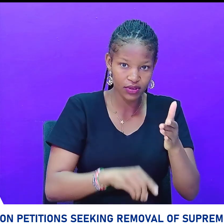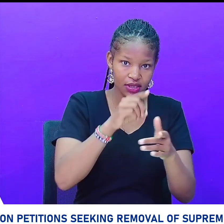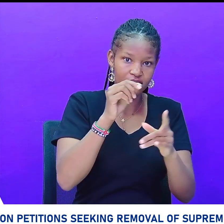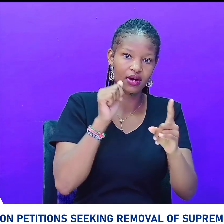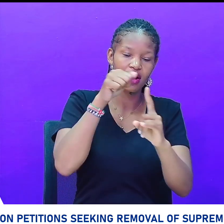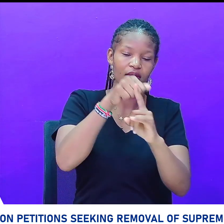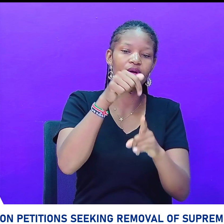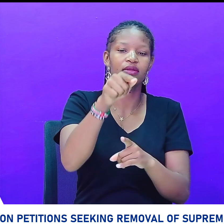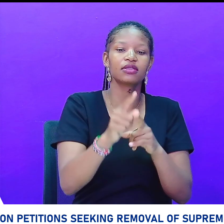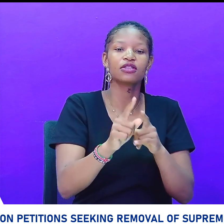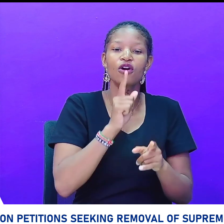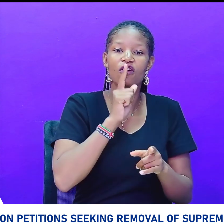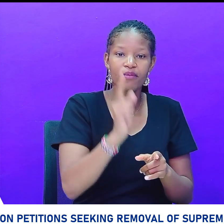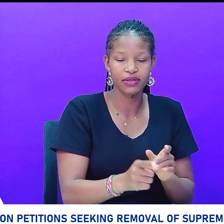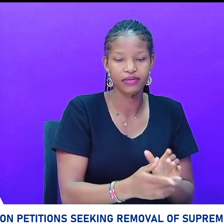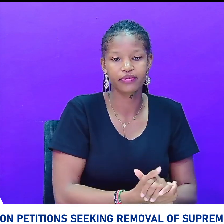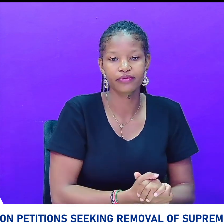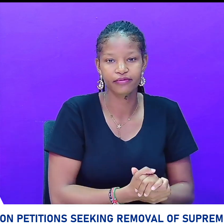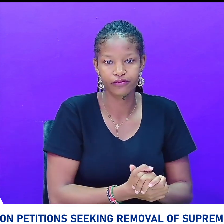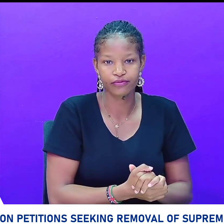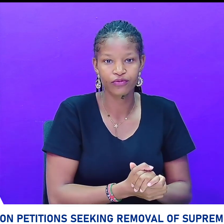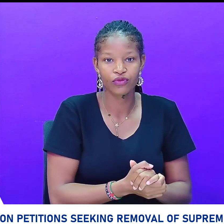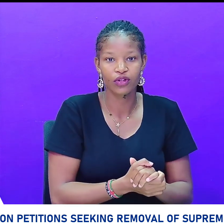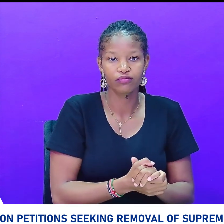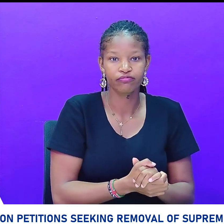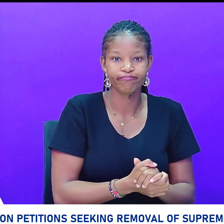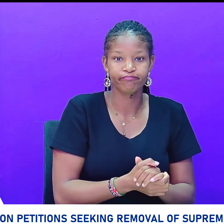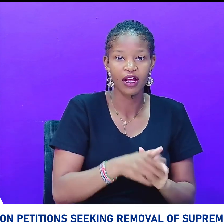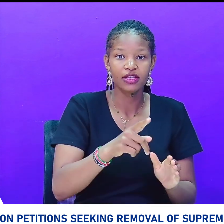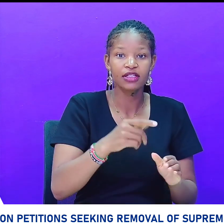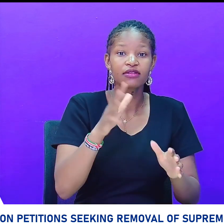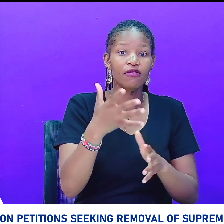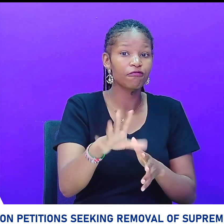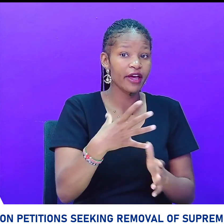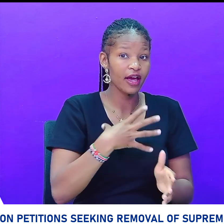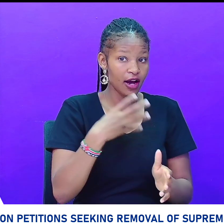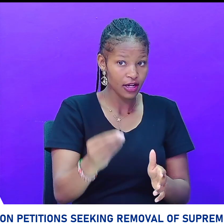and orderly hearing while upholding constitutional procedures for the